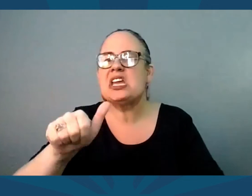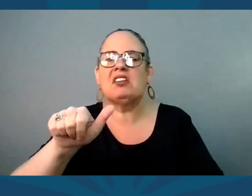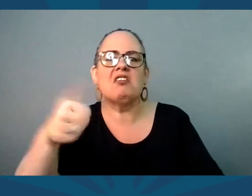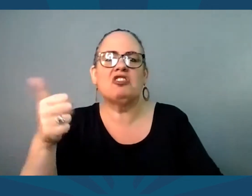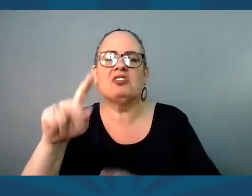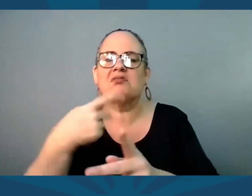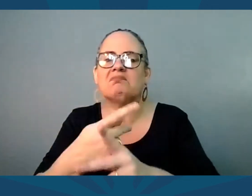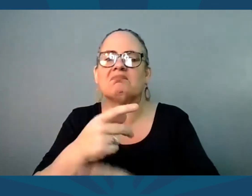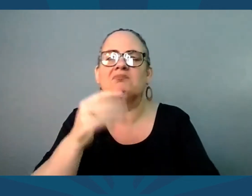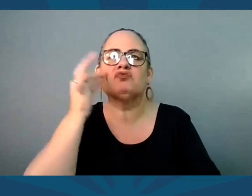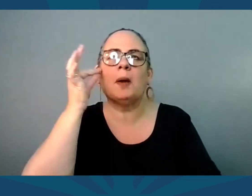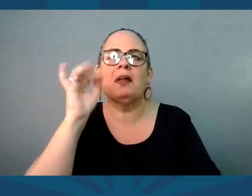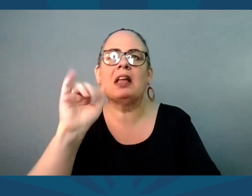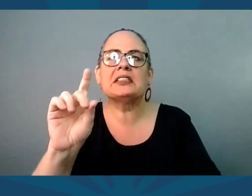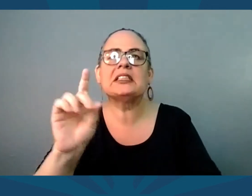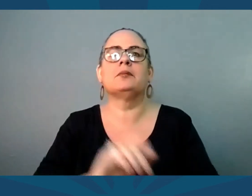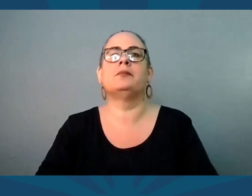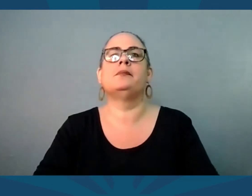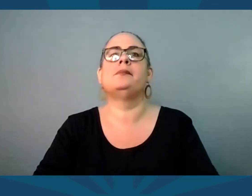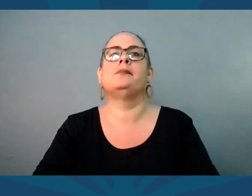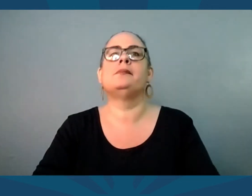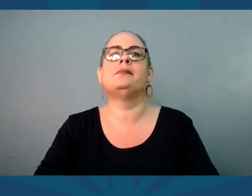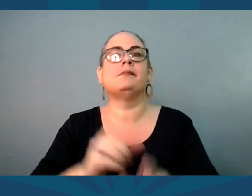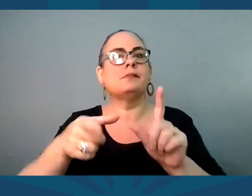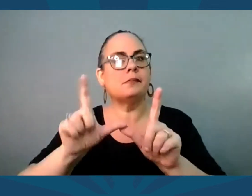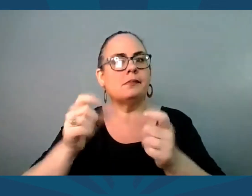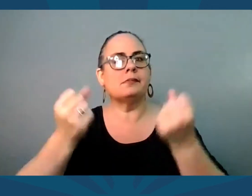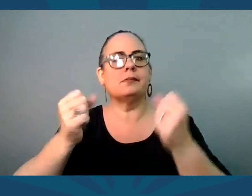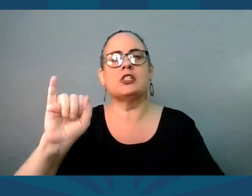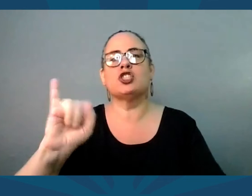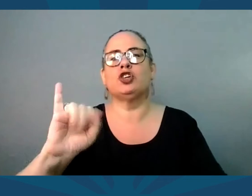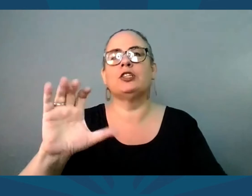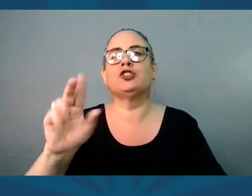Tribal enrollment card or other form of tribal identification.